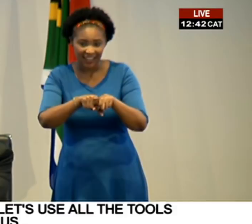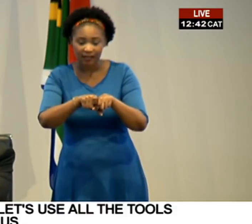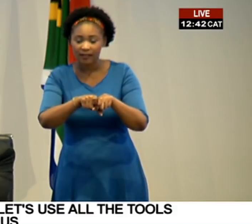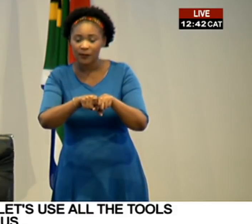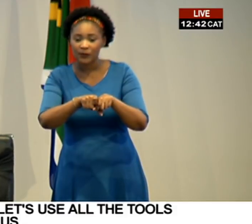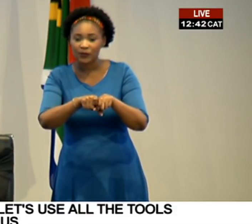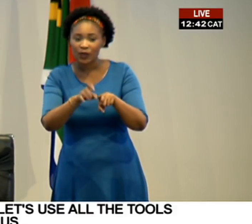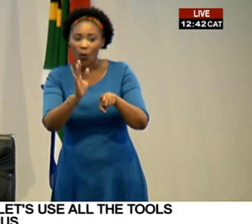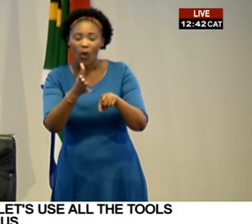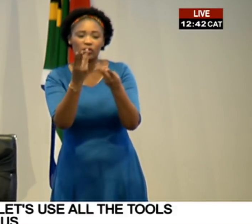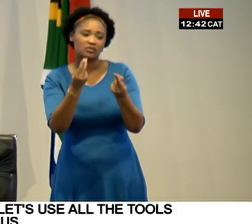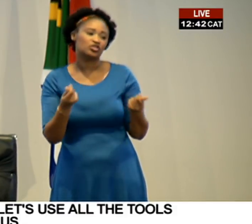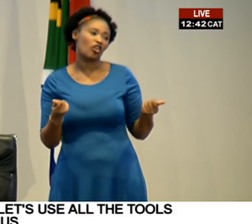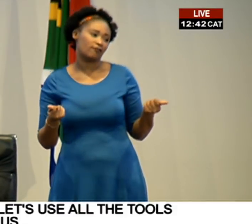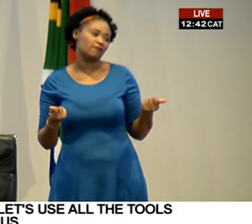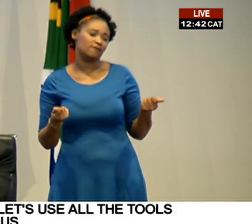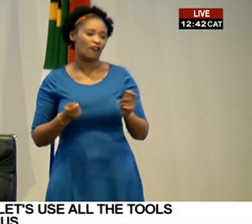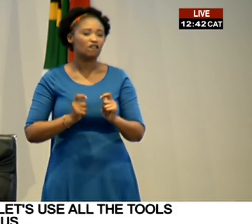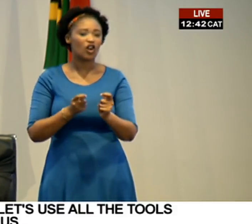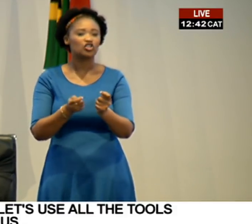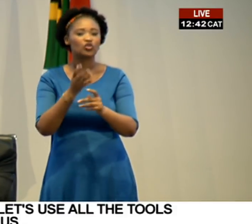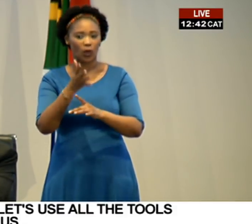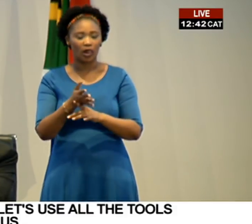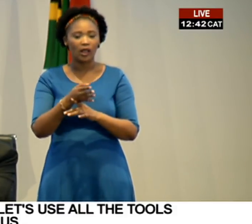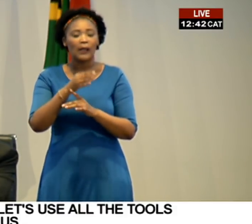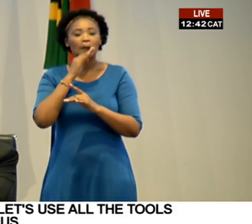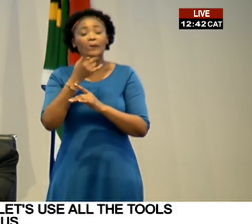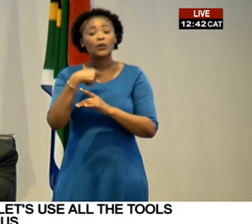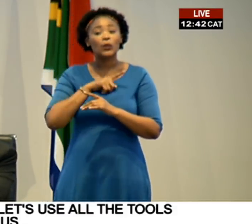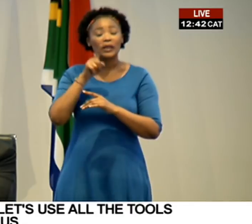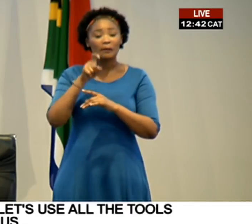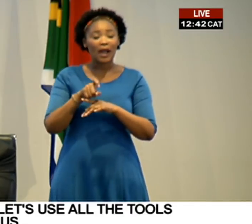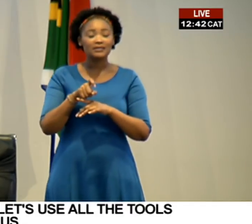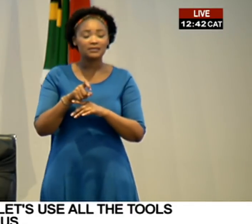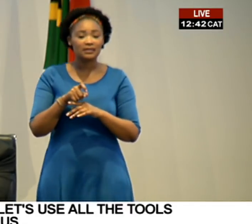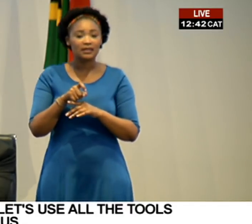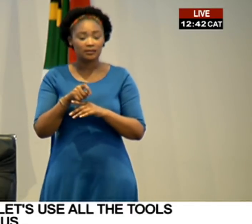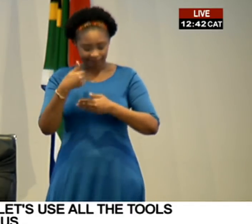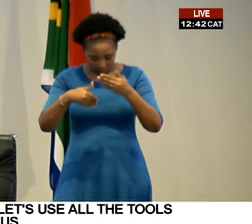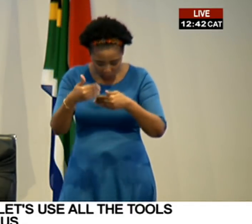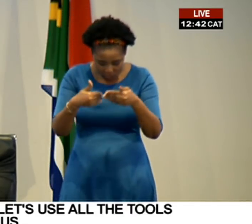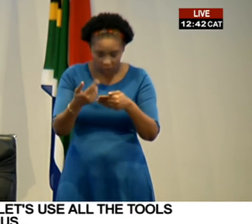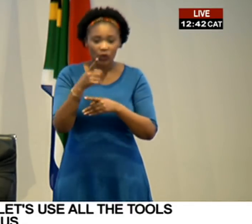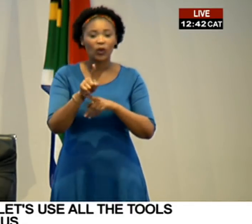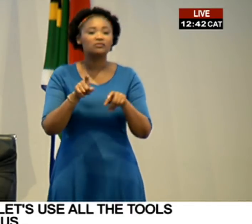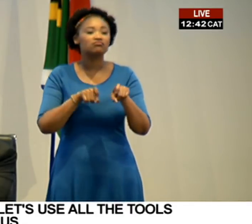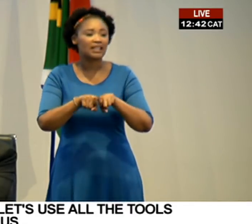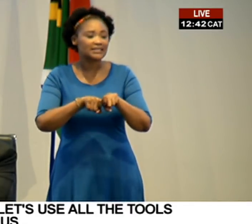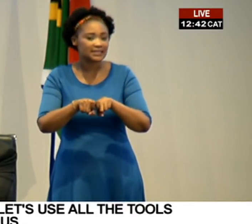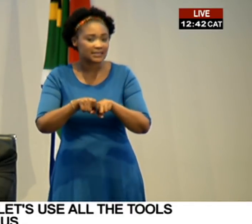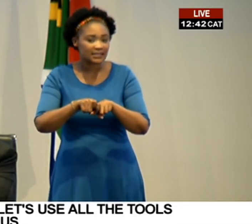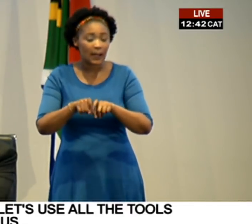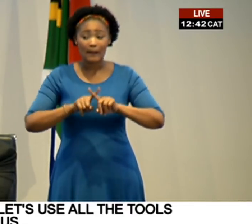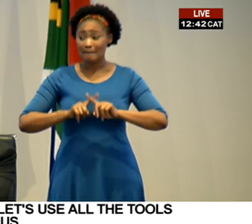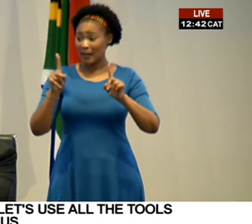be resolved in no time, and we should then be able to continue with our testing. But